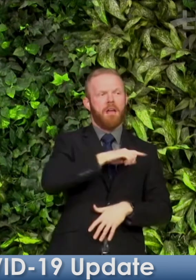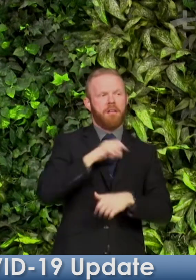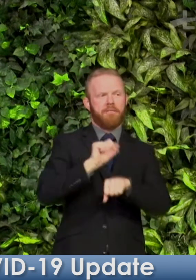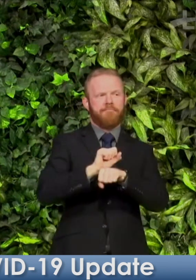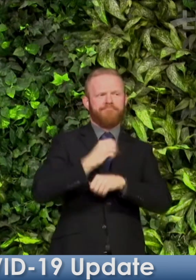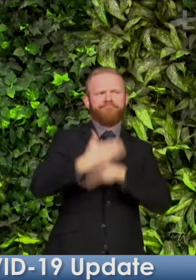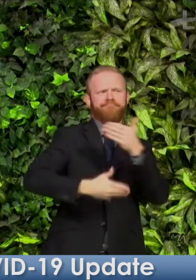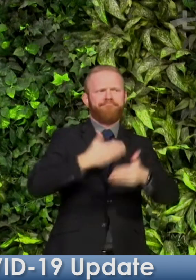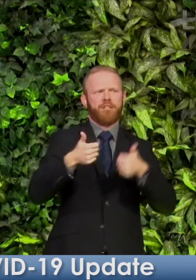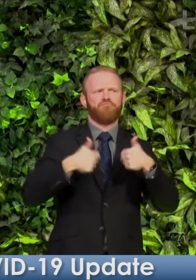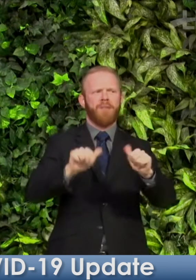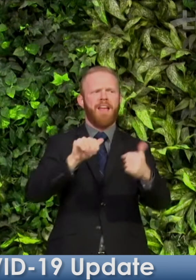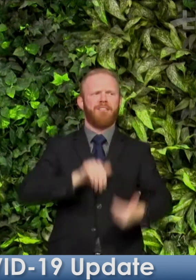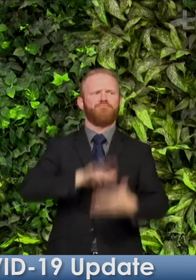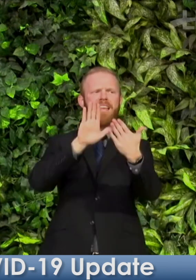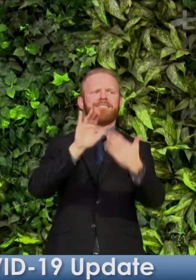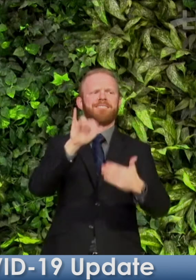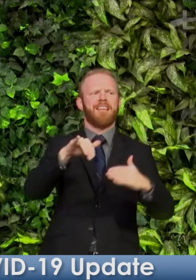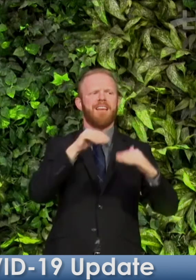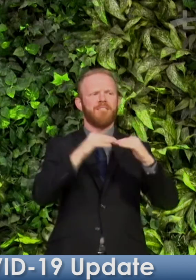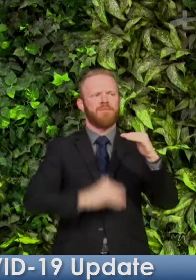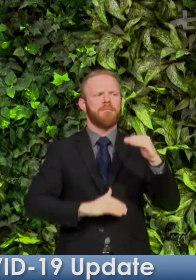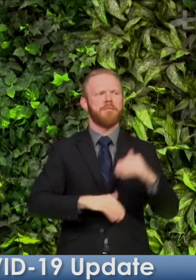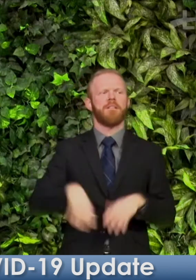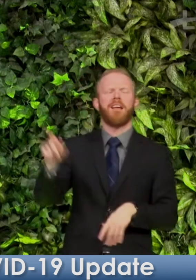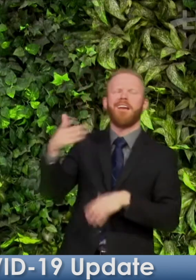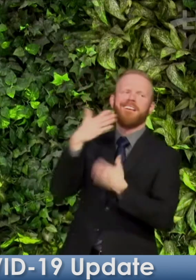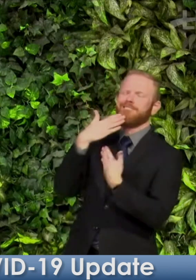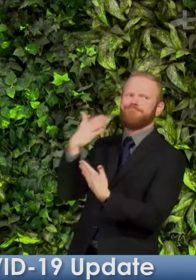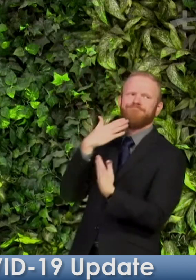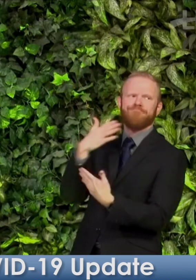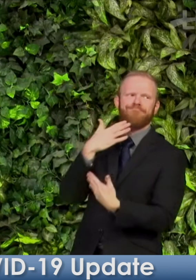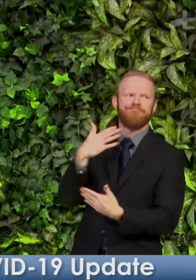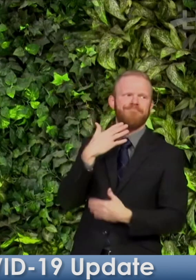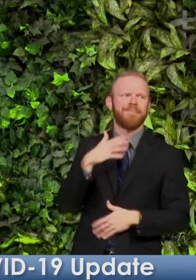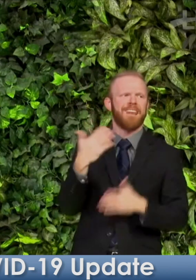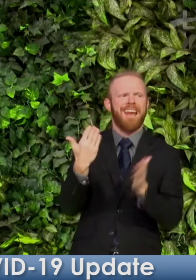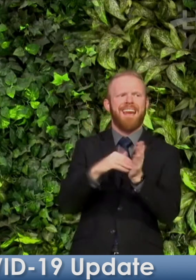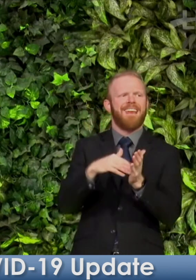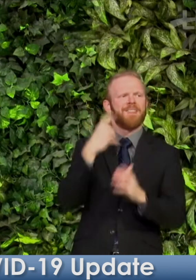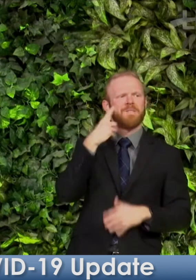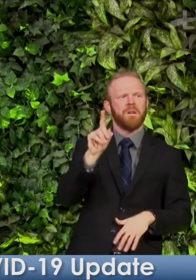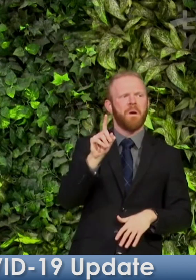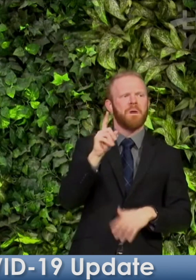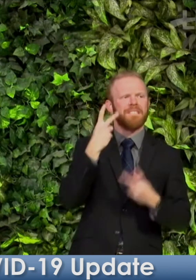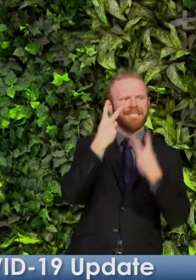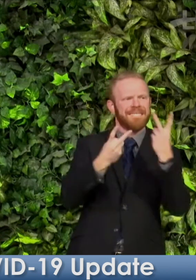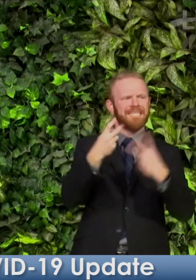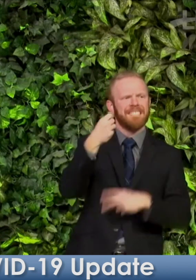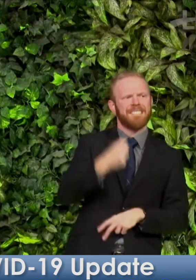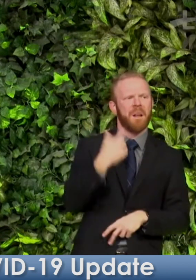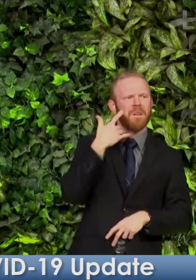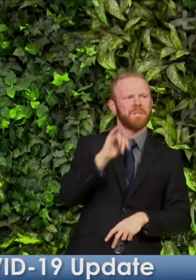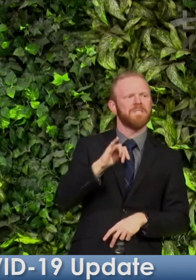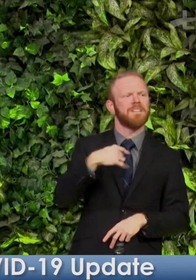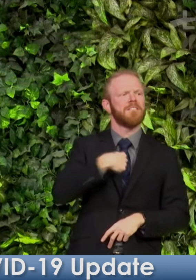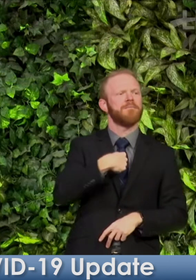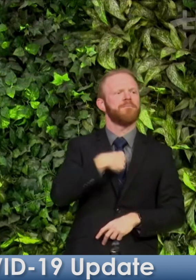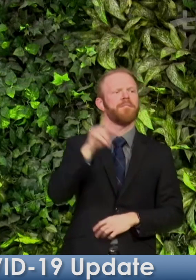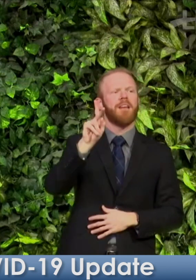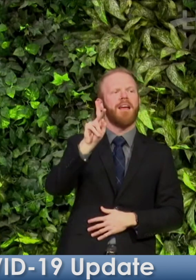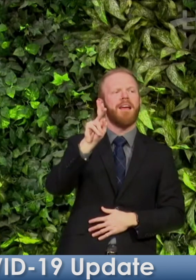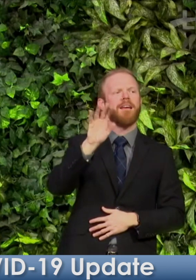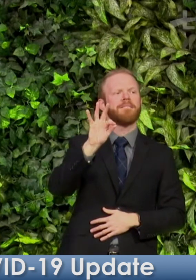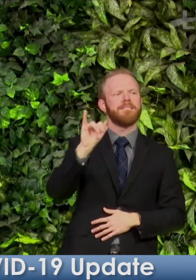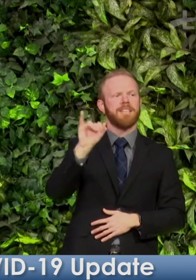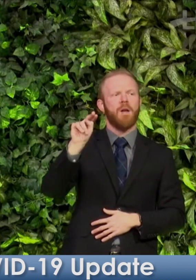Governor Newsom, thanks again for visiting Southern California. Chris Ancarlo with KFI News. Couple questions. Number one, looking at what Long Beach has